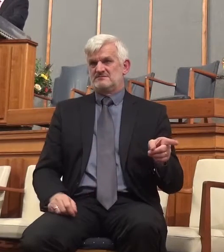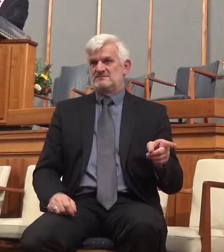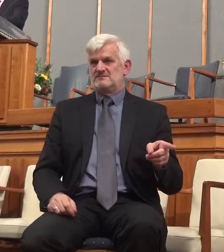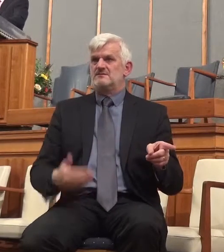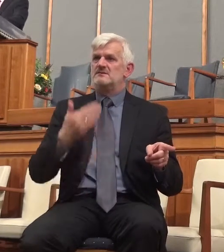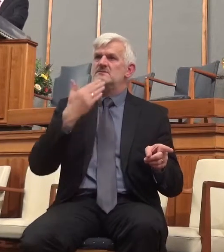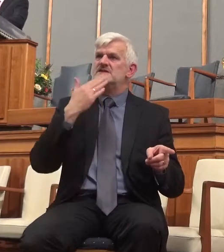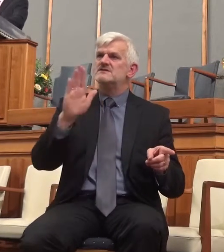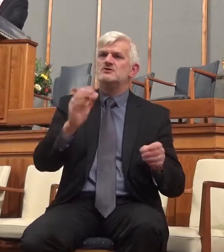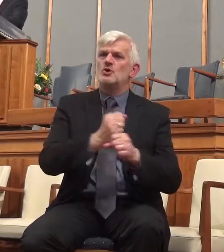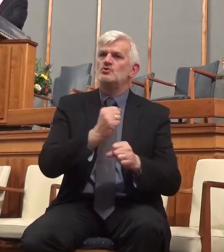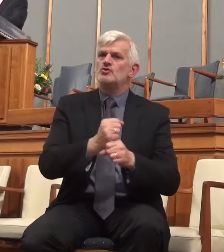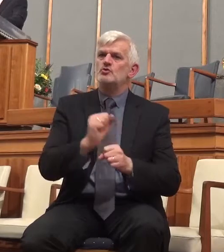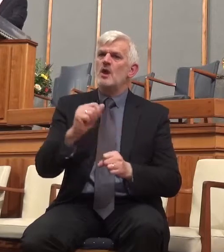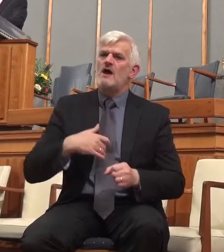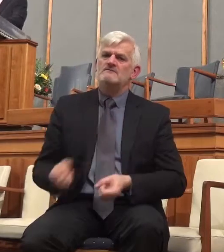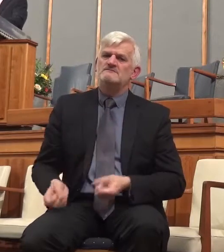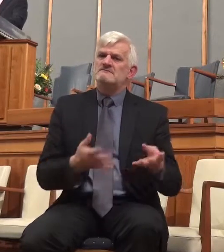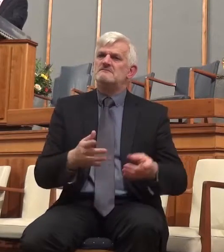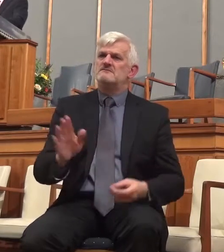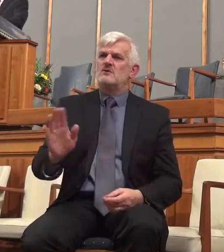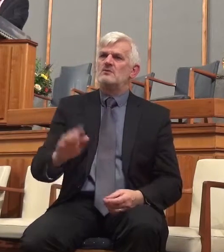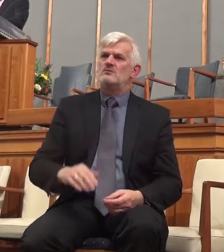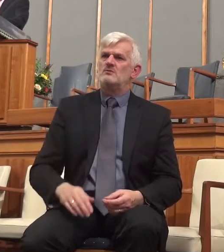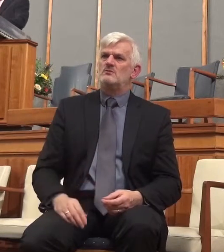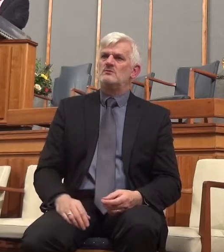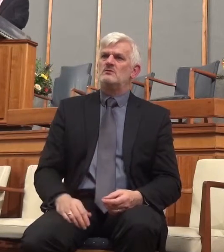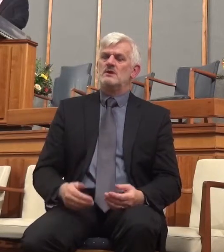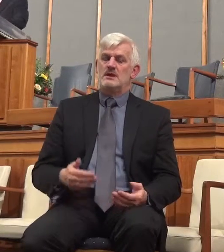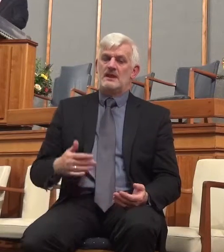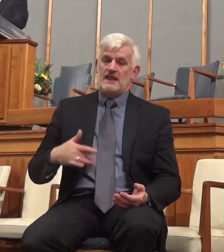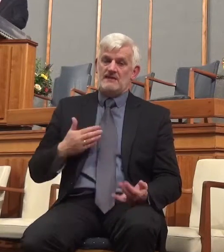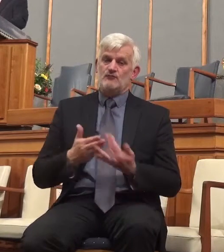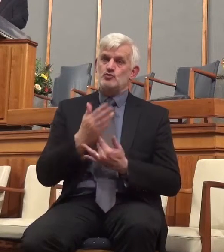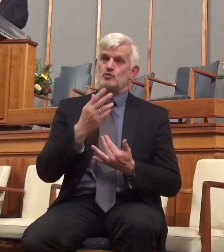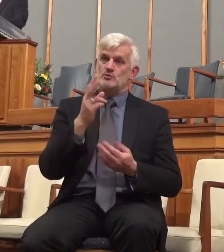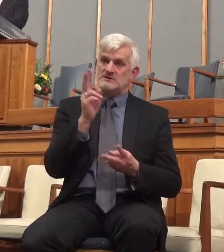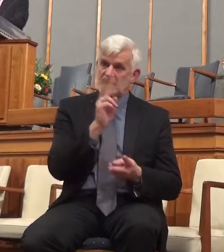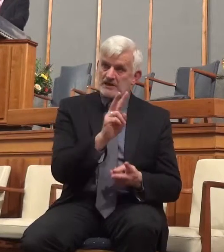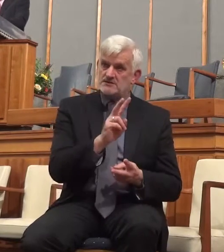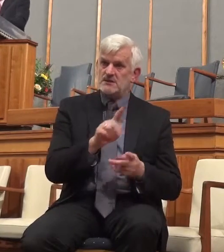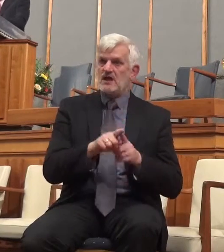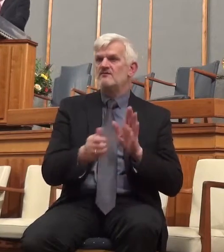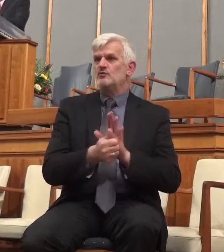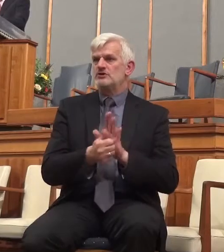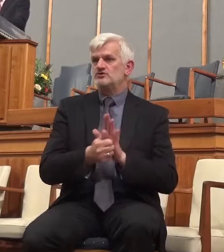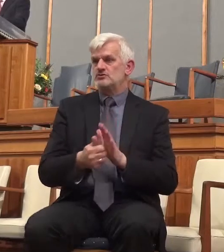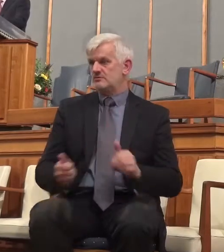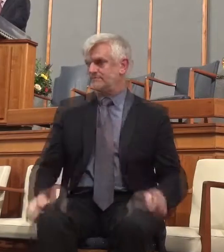do that with your life. Why, living by sight is foolishness. Let me give you a few